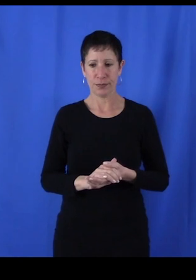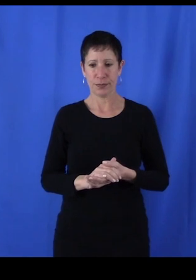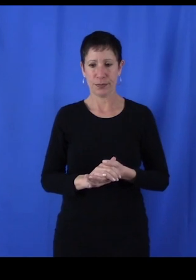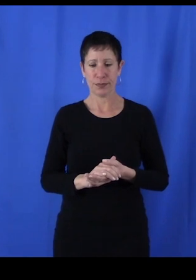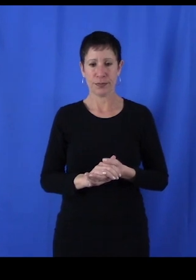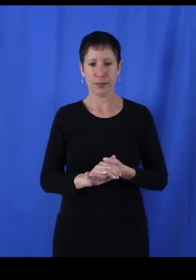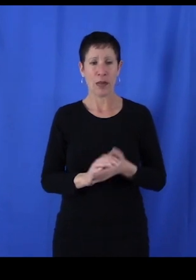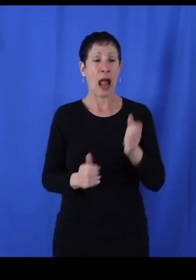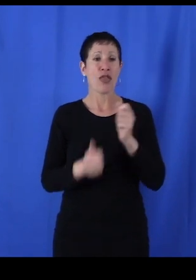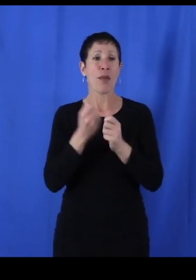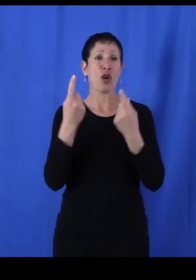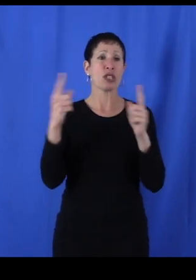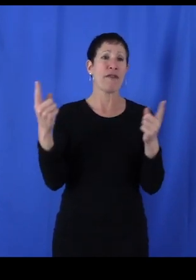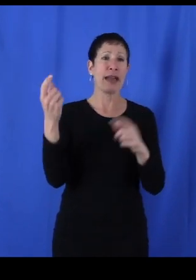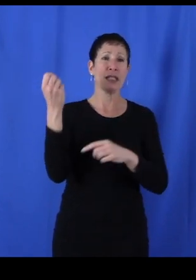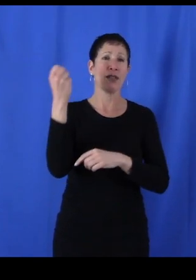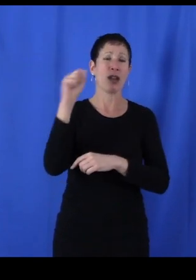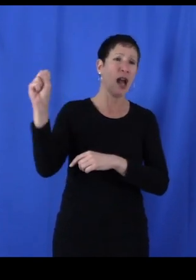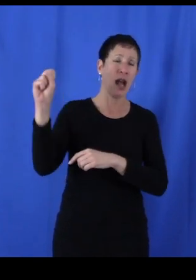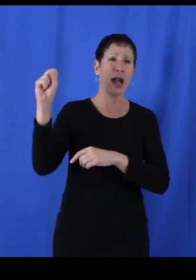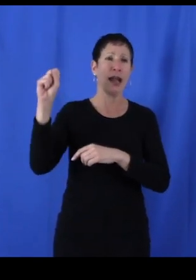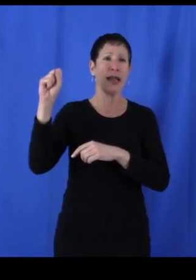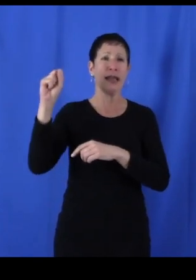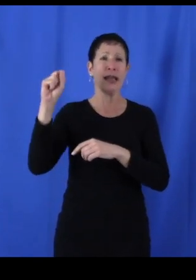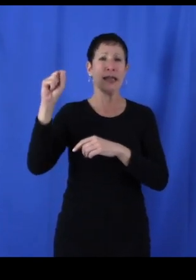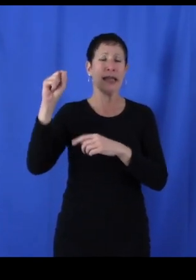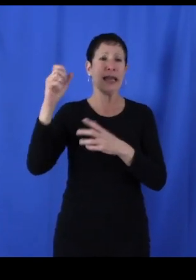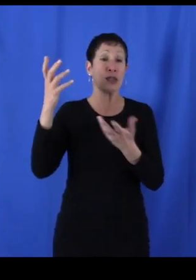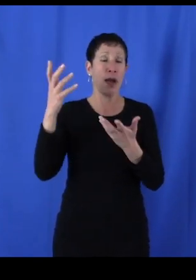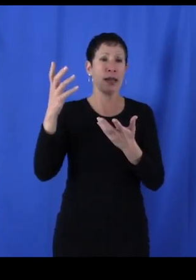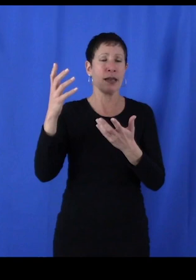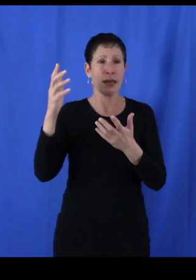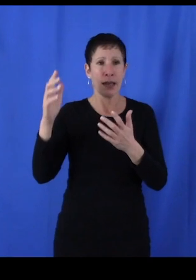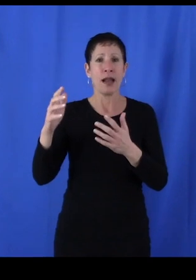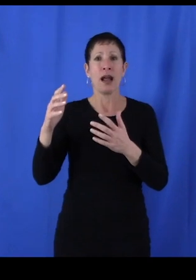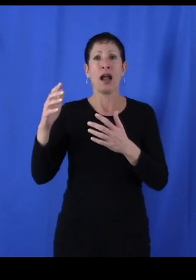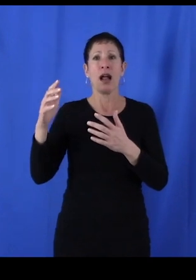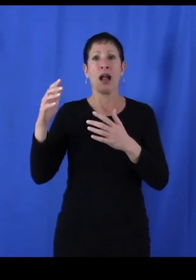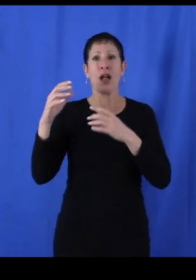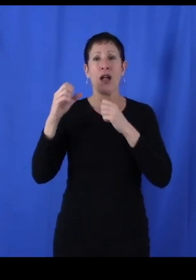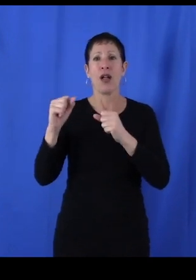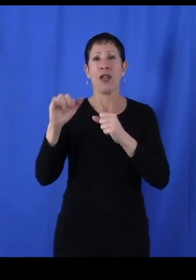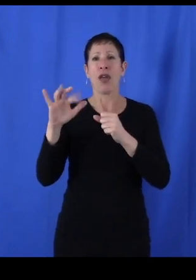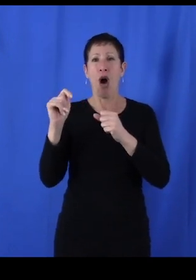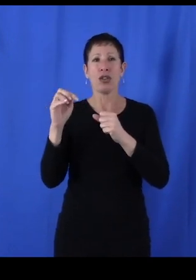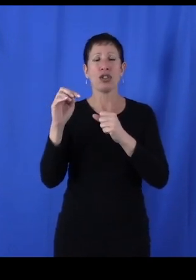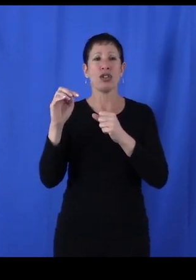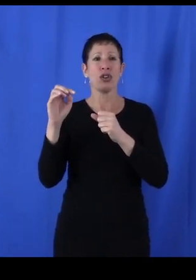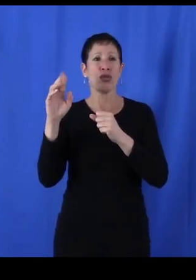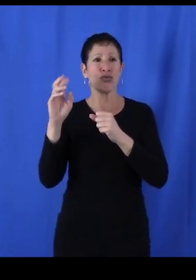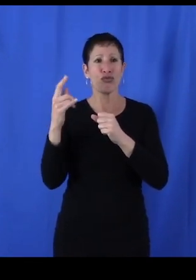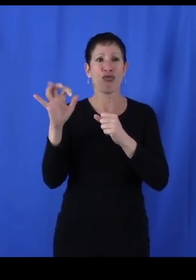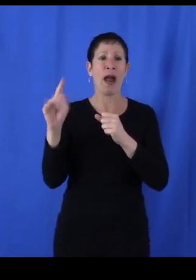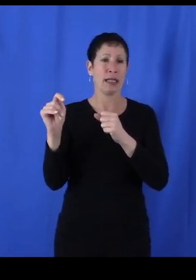movement coming out of it is the alt-right somehow, I feel. And so I would like to ask you a little bit about this, if you can say something, because it's beyond